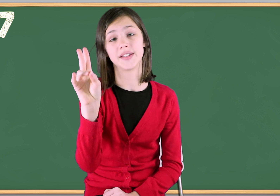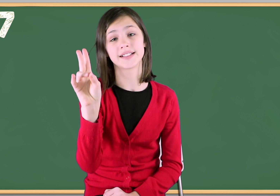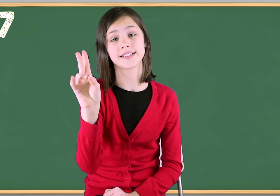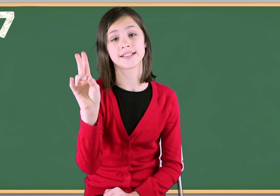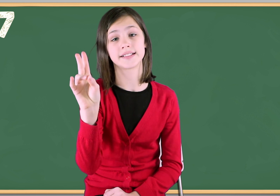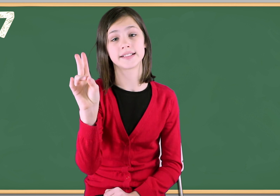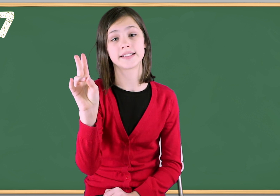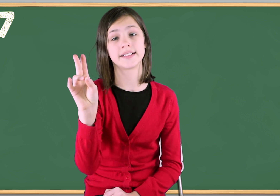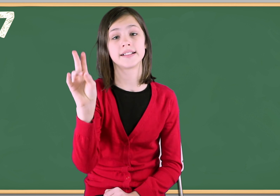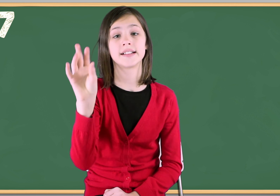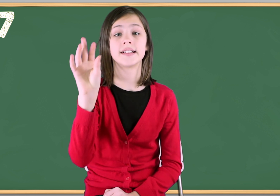97,